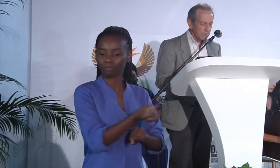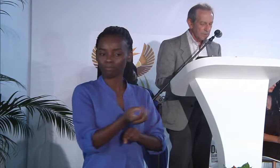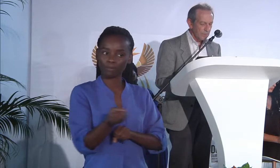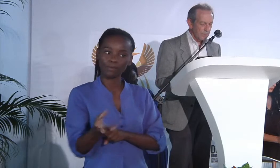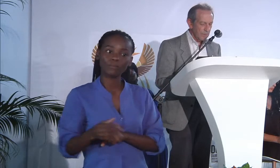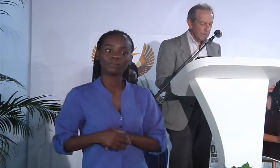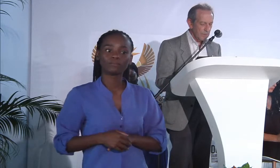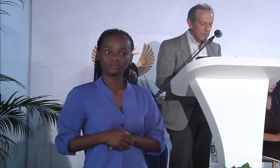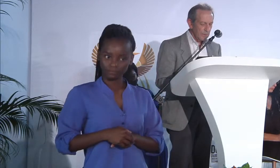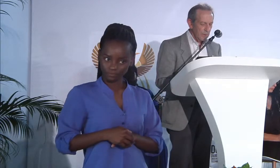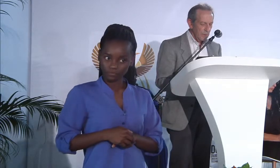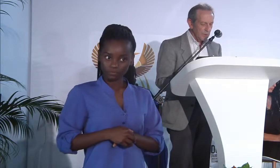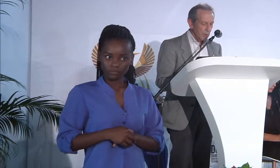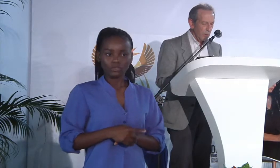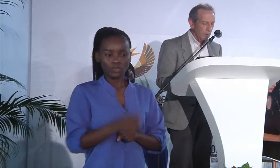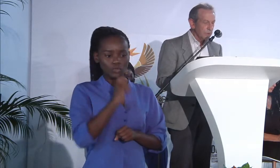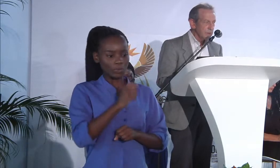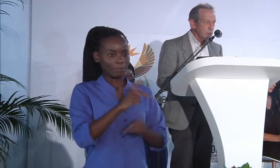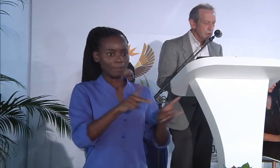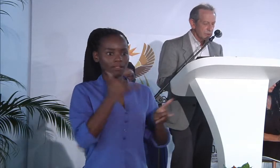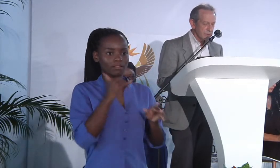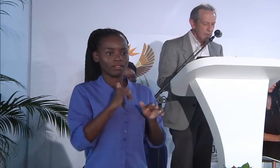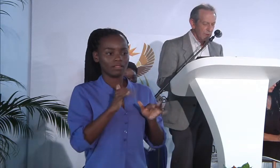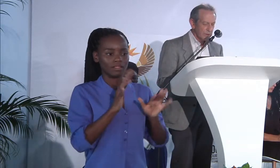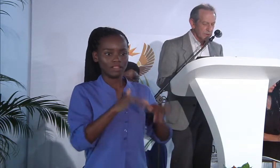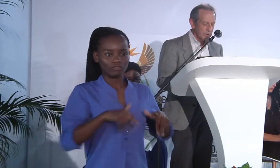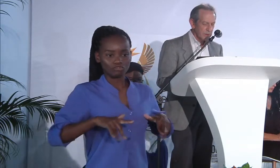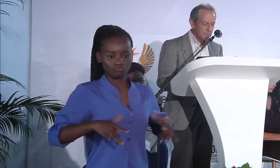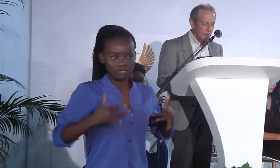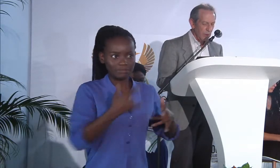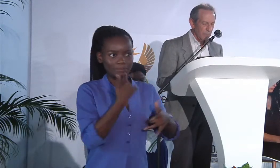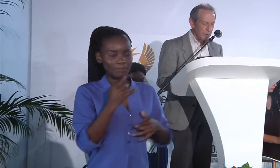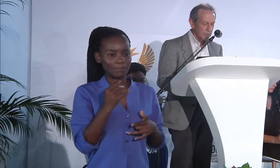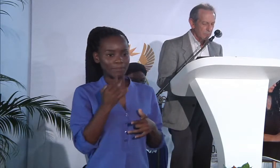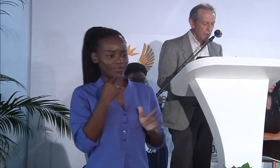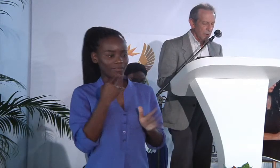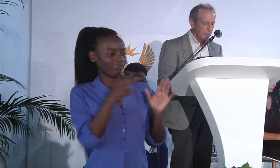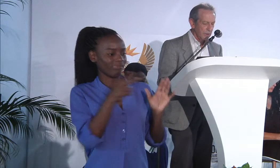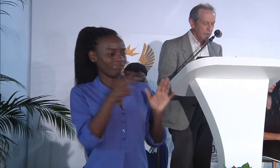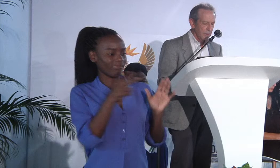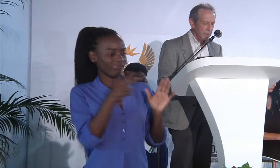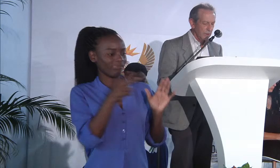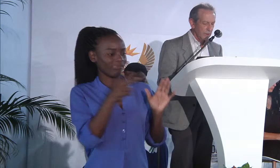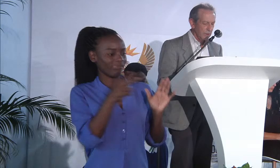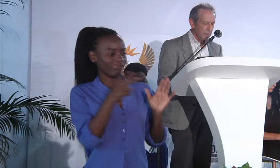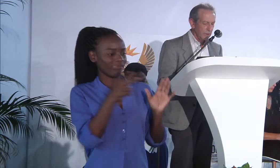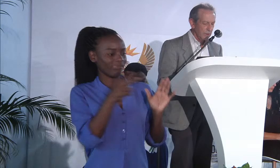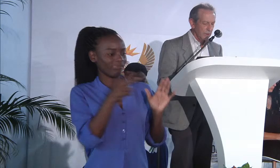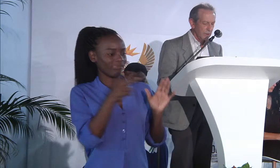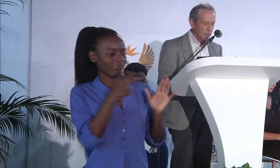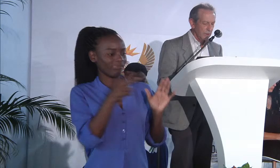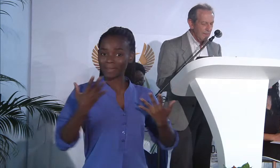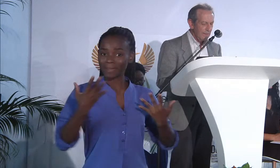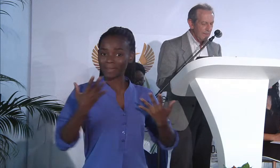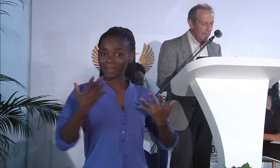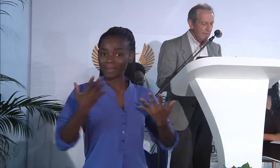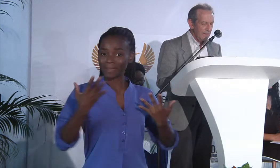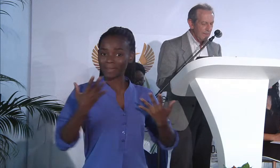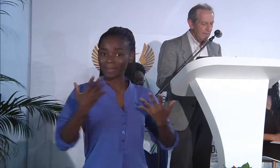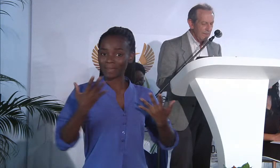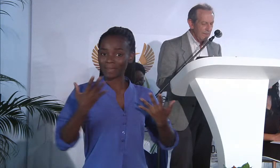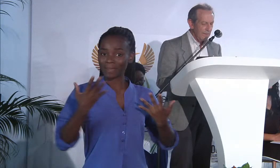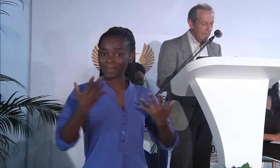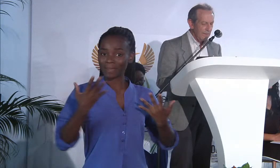concept. There are well-researched, established, and successful harm reduction programs aimed at HIV and AIDS and other